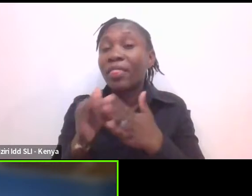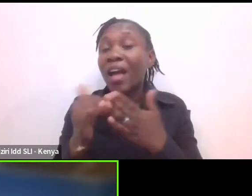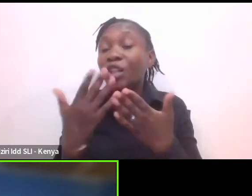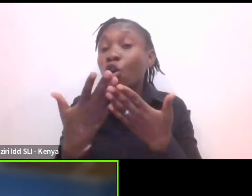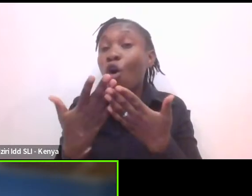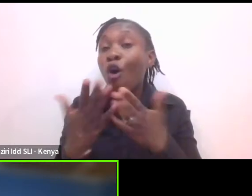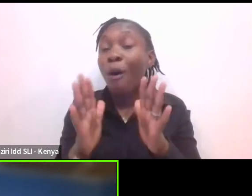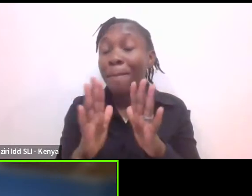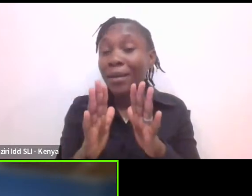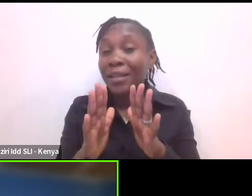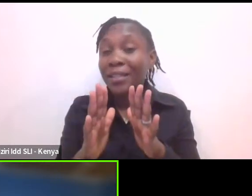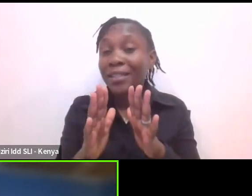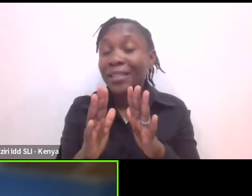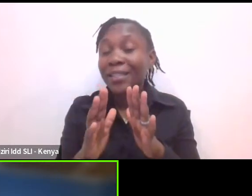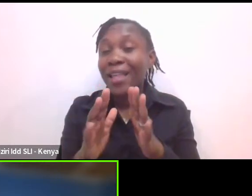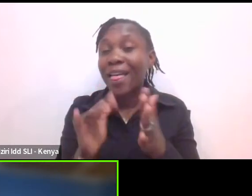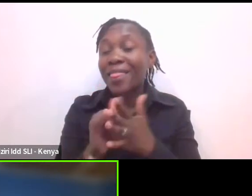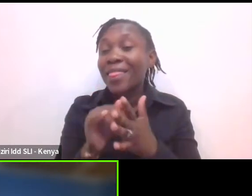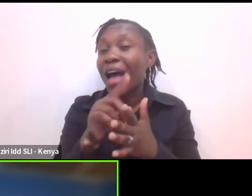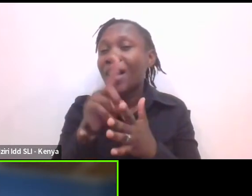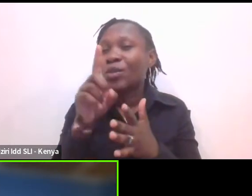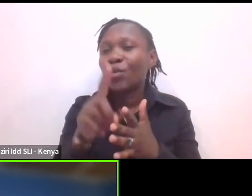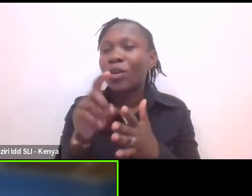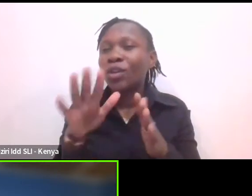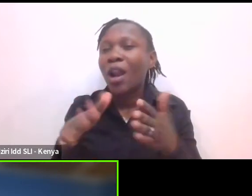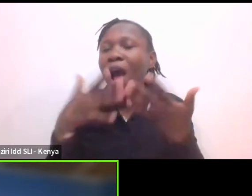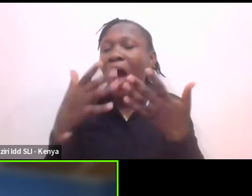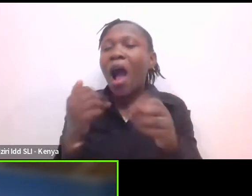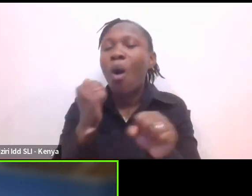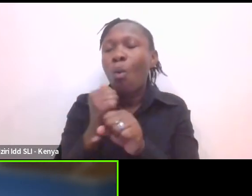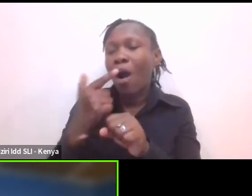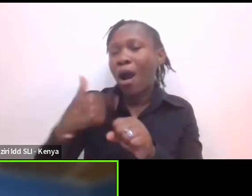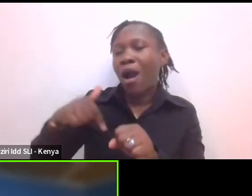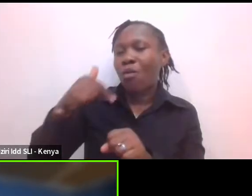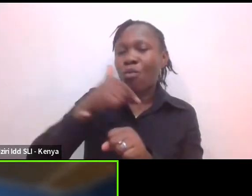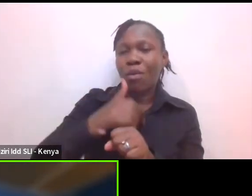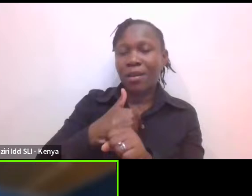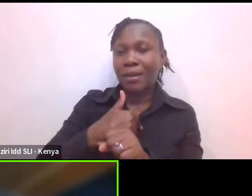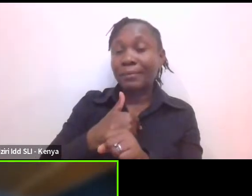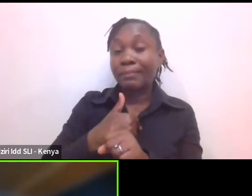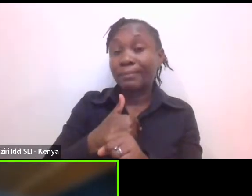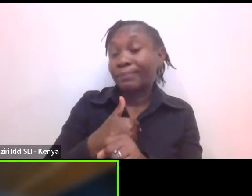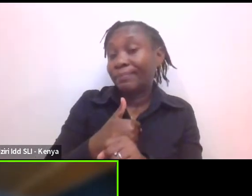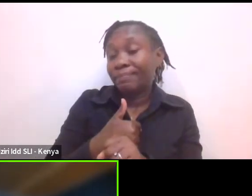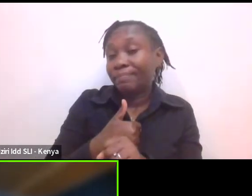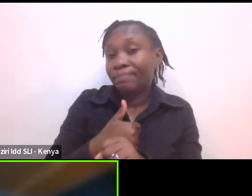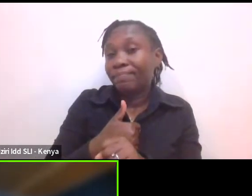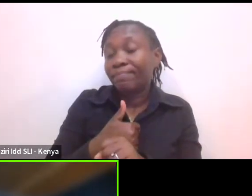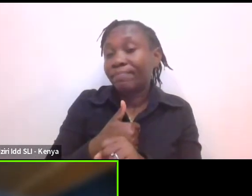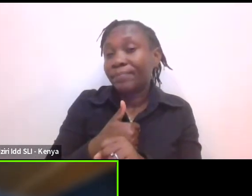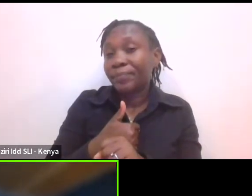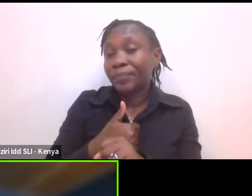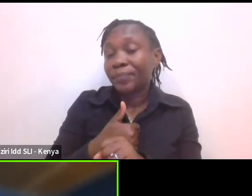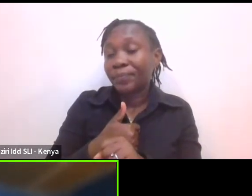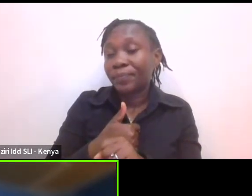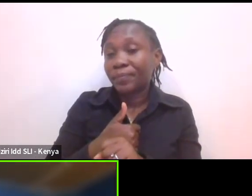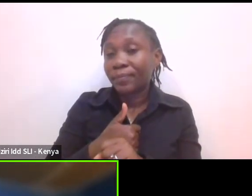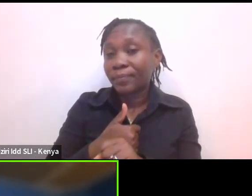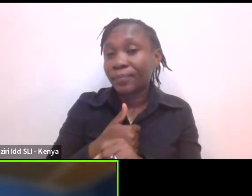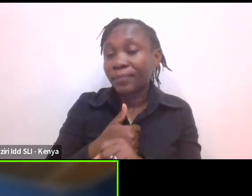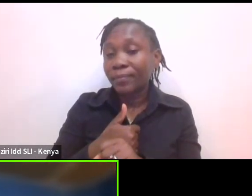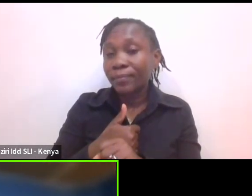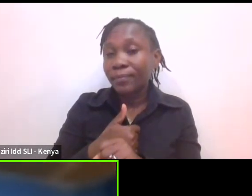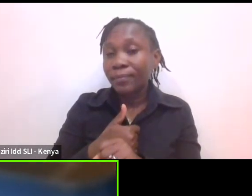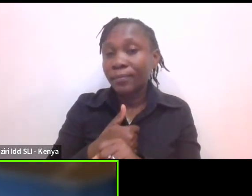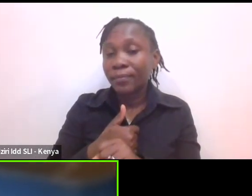question a bit broader is, how do we, not look for all the answers of every situation,